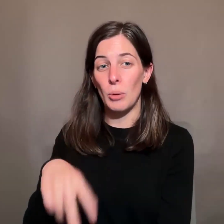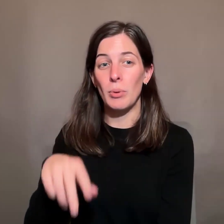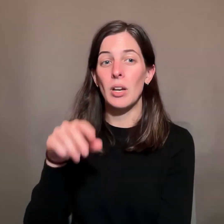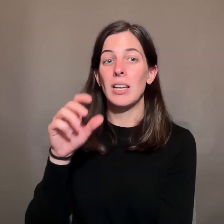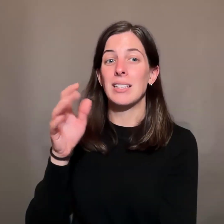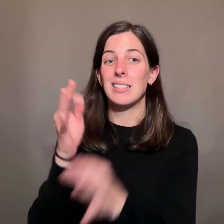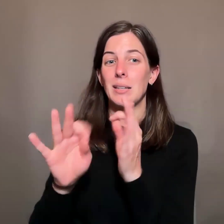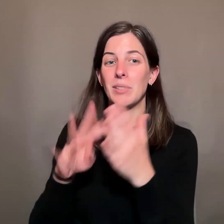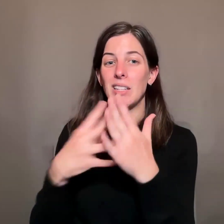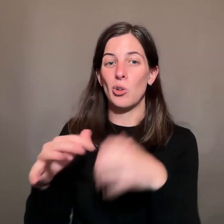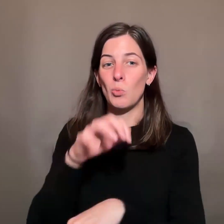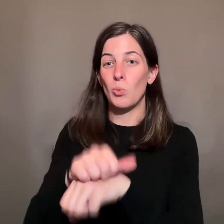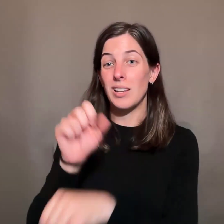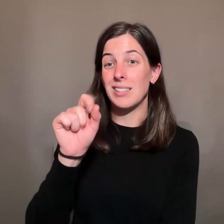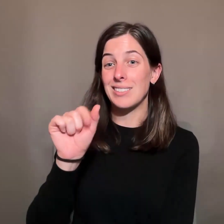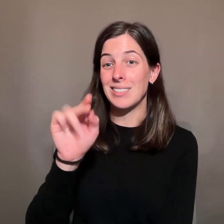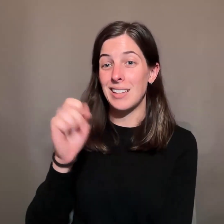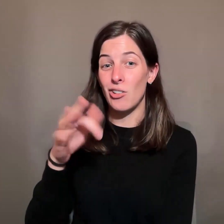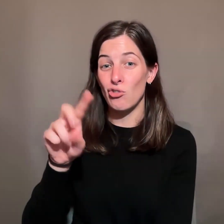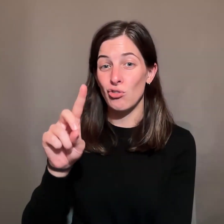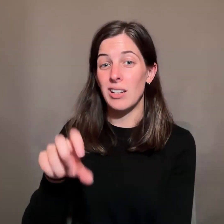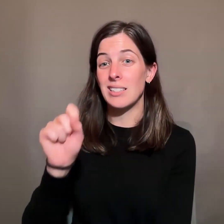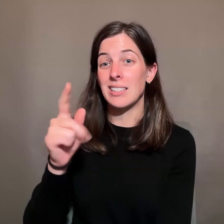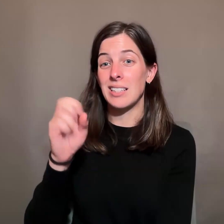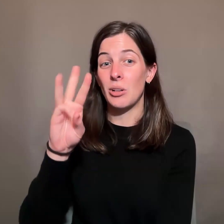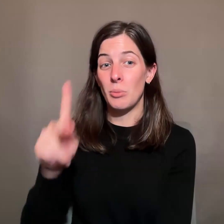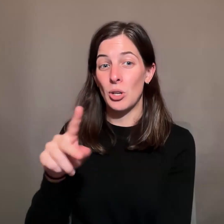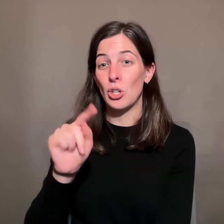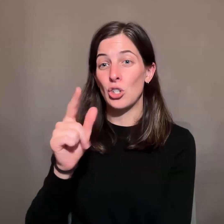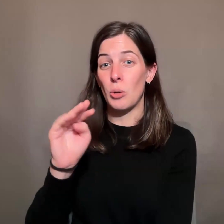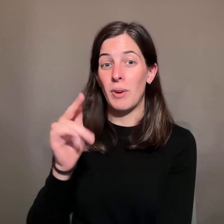Stellar WP, Termageddon, Web Yes.